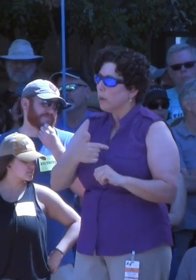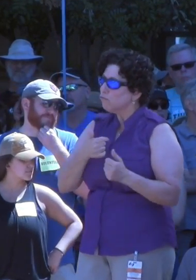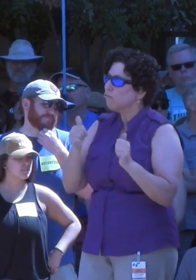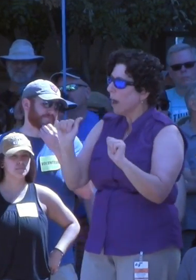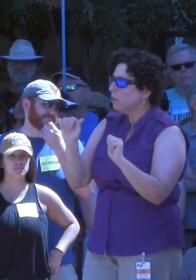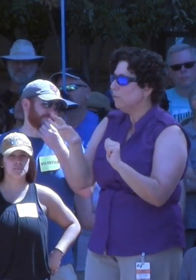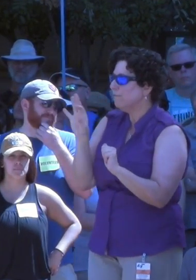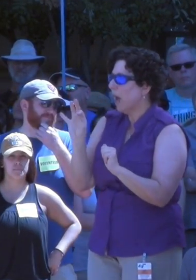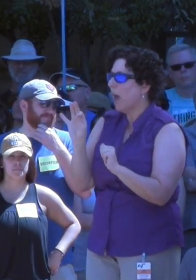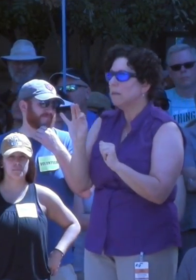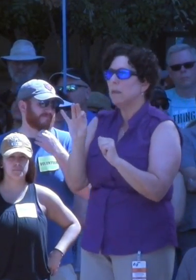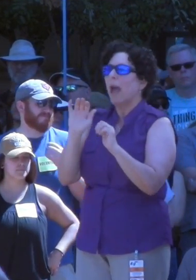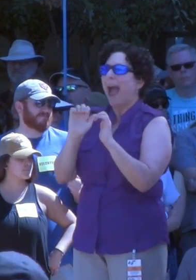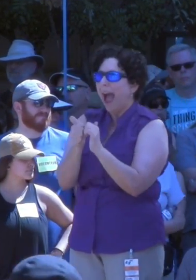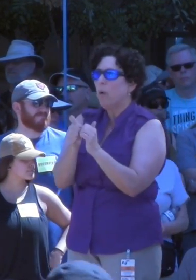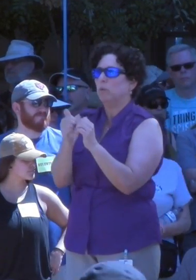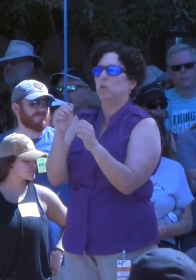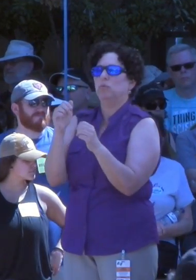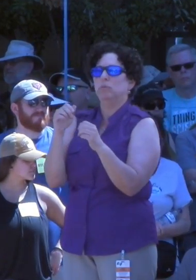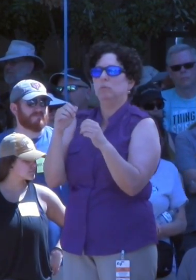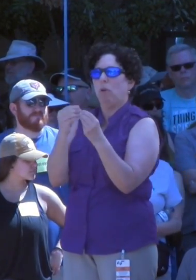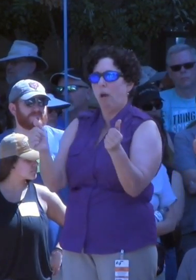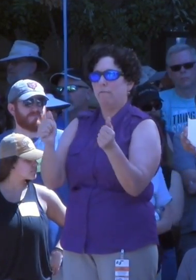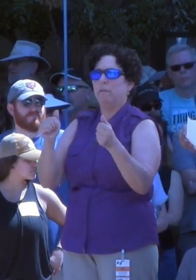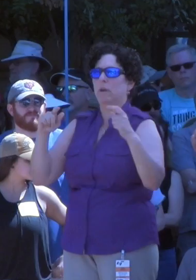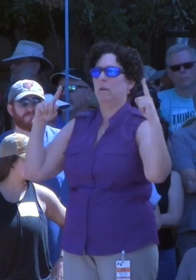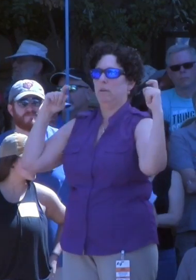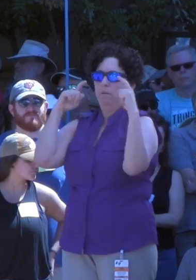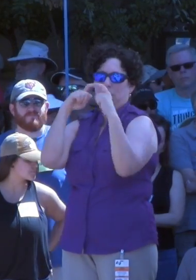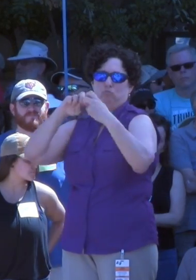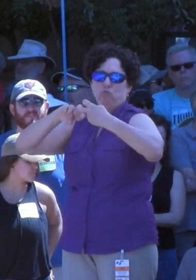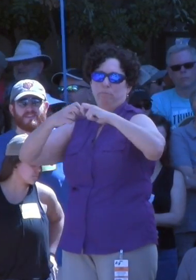optimizing our ability to solve complex problems.